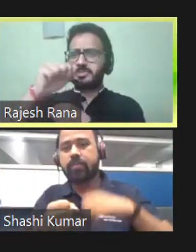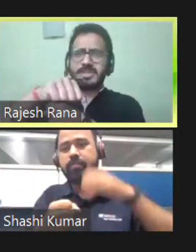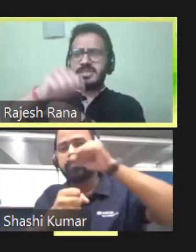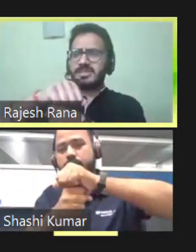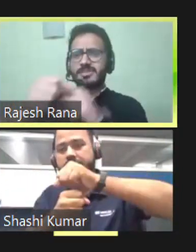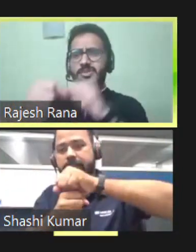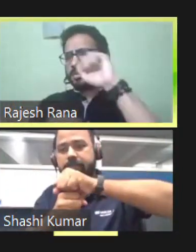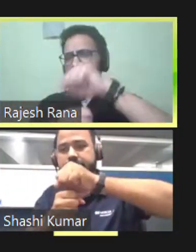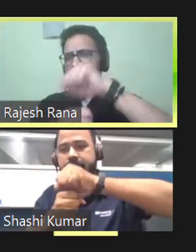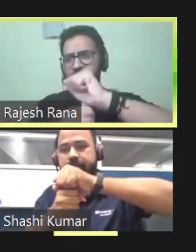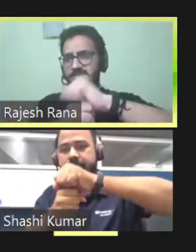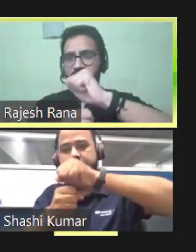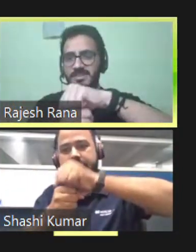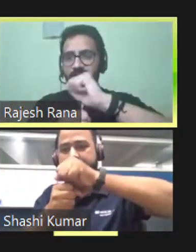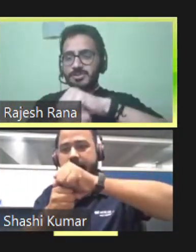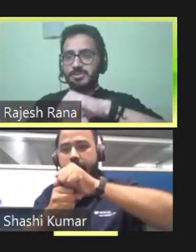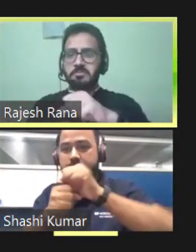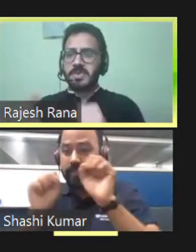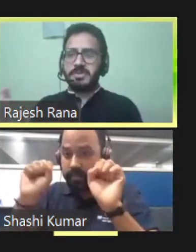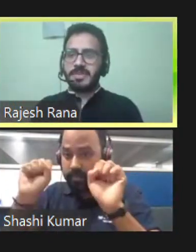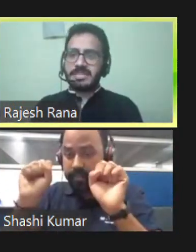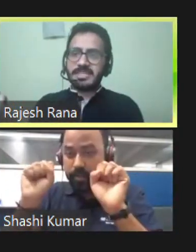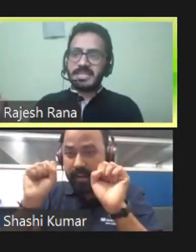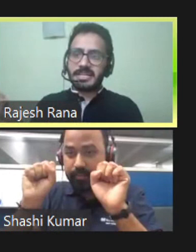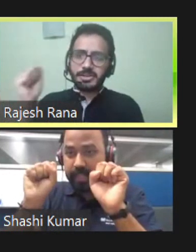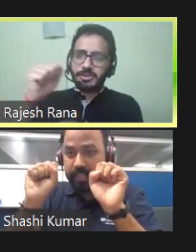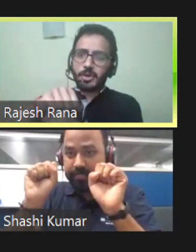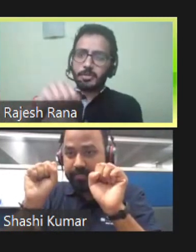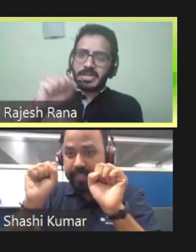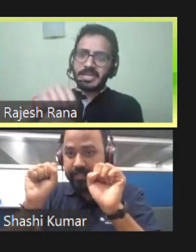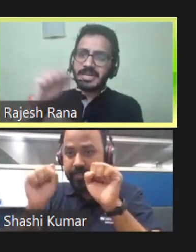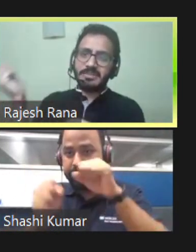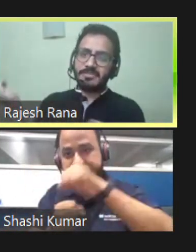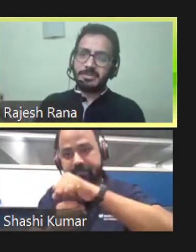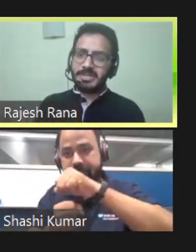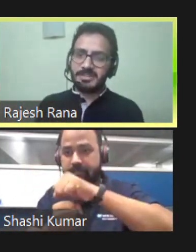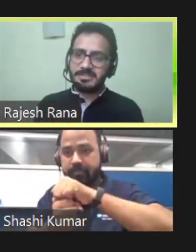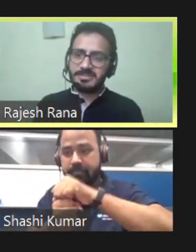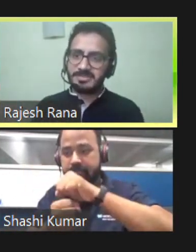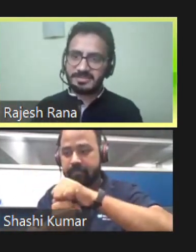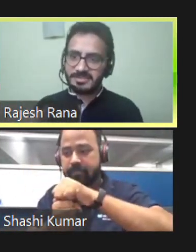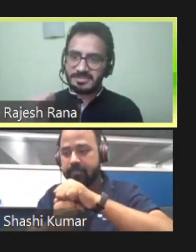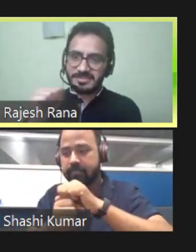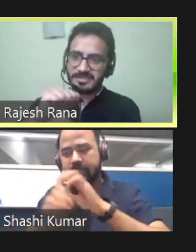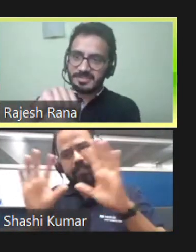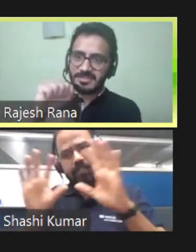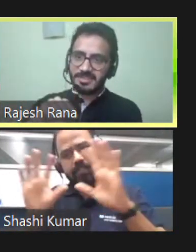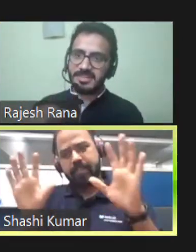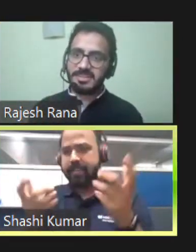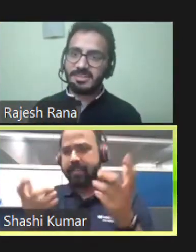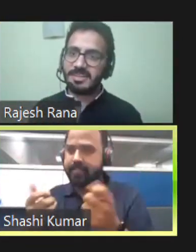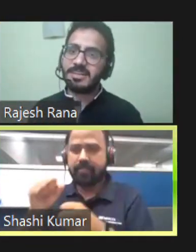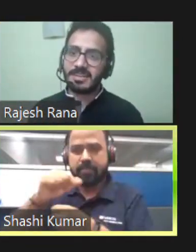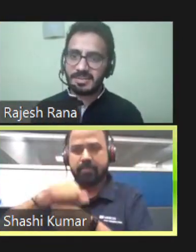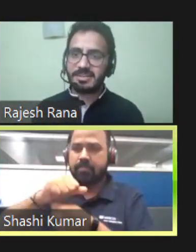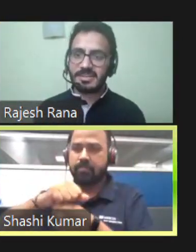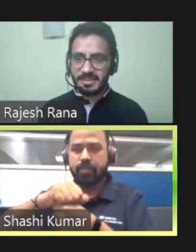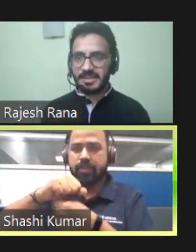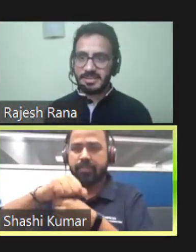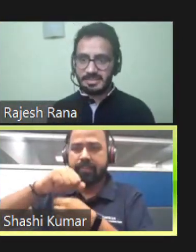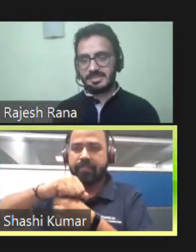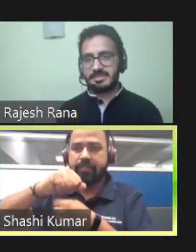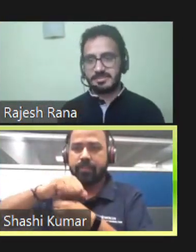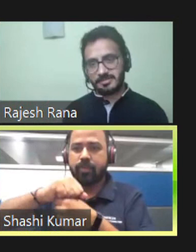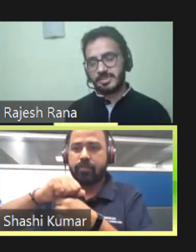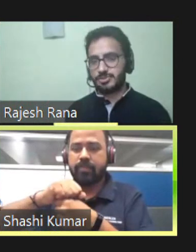or that should be work. this or this. So This we can you say have that to make a your fest. dominating hand will be there. That's fine. Yes,